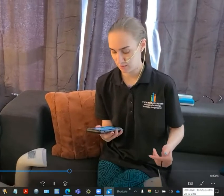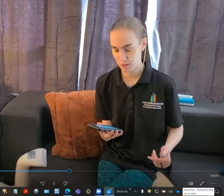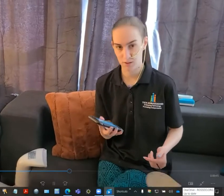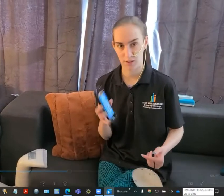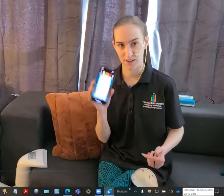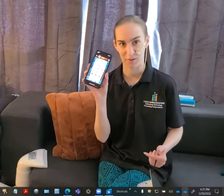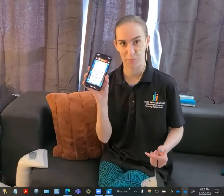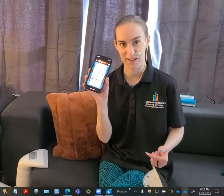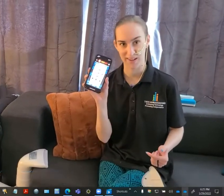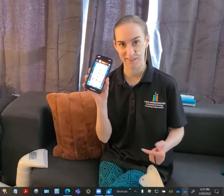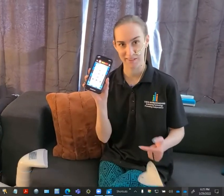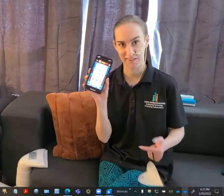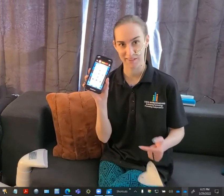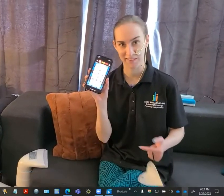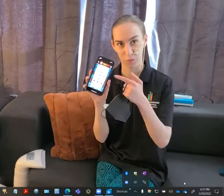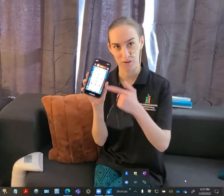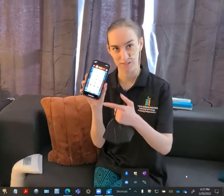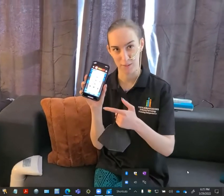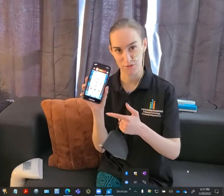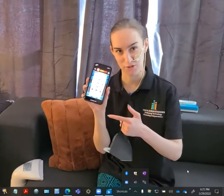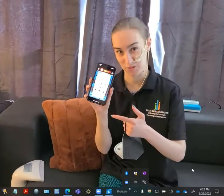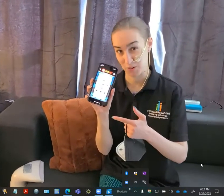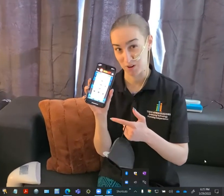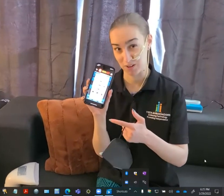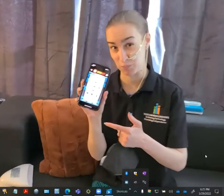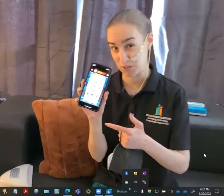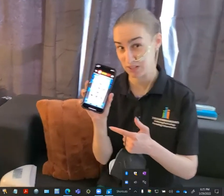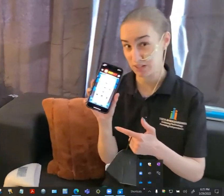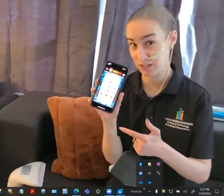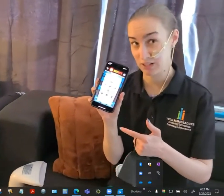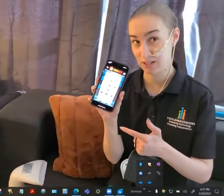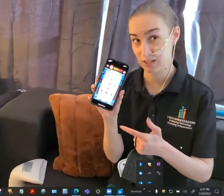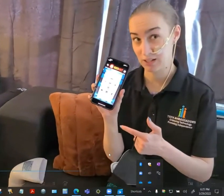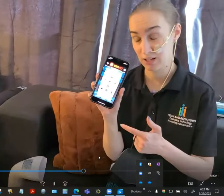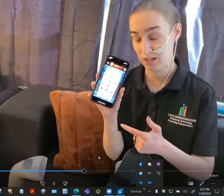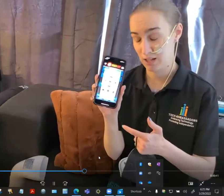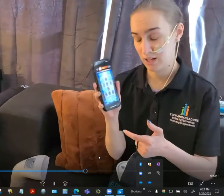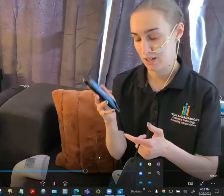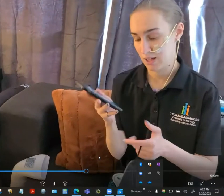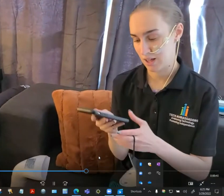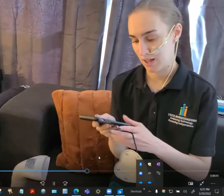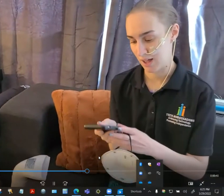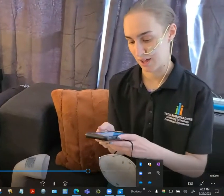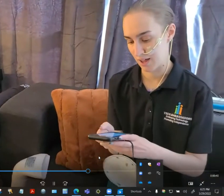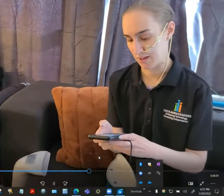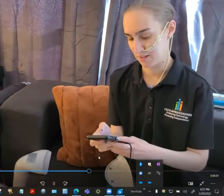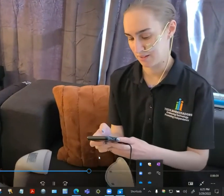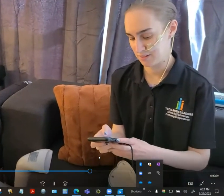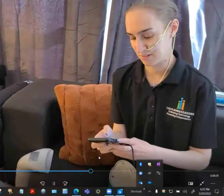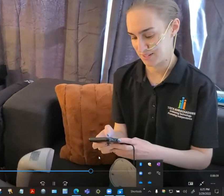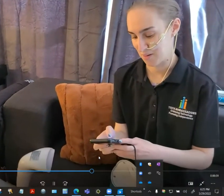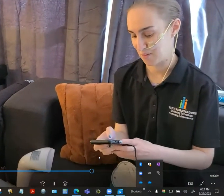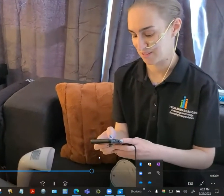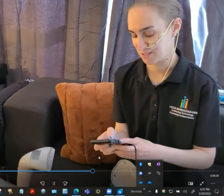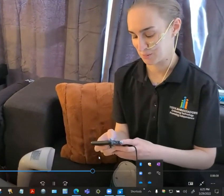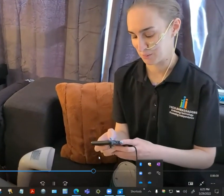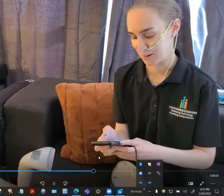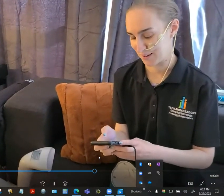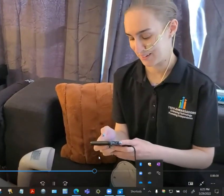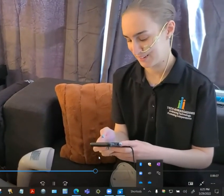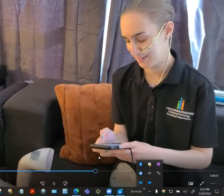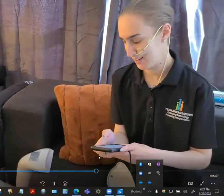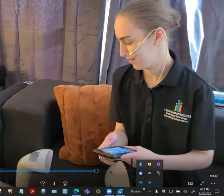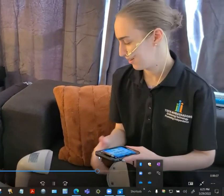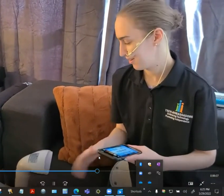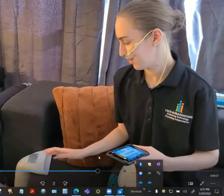this, like I can pick what temperature do I want it to be. Okay. And so let's say I wanted this